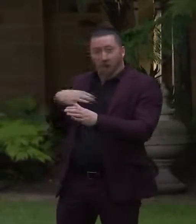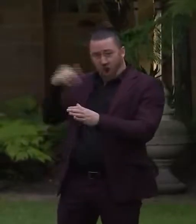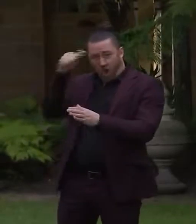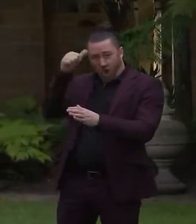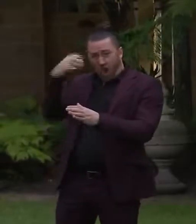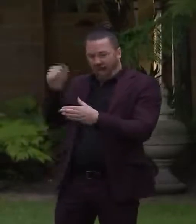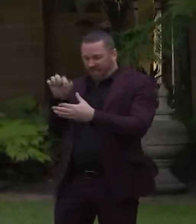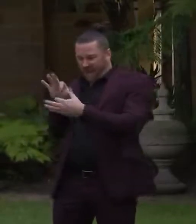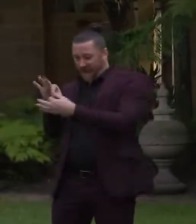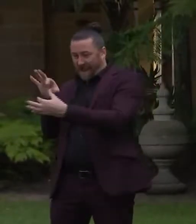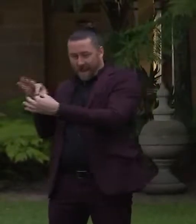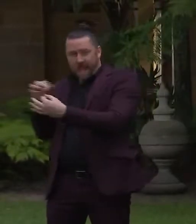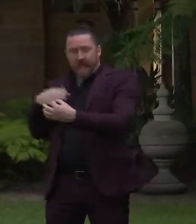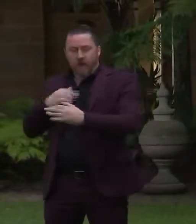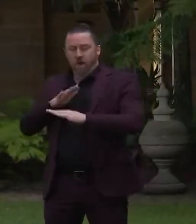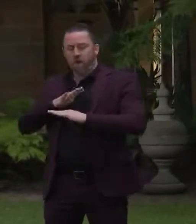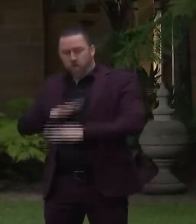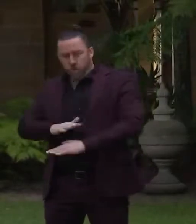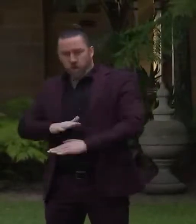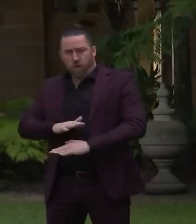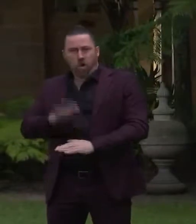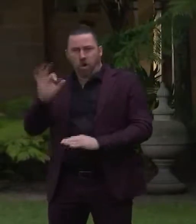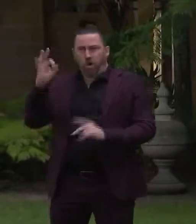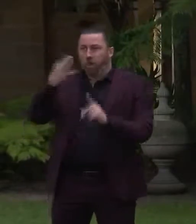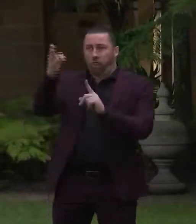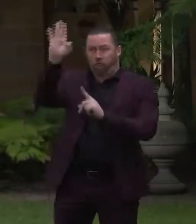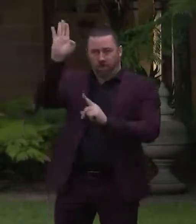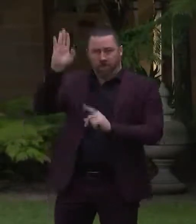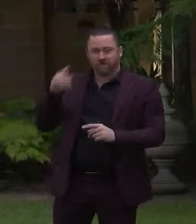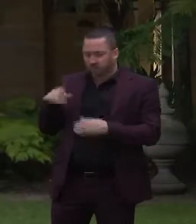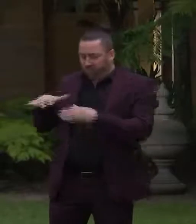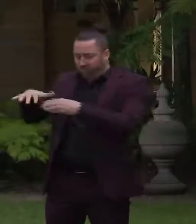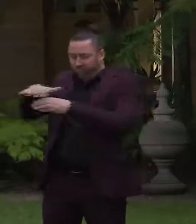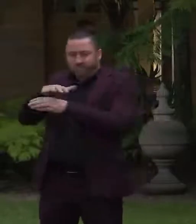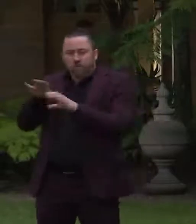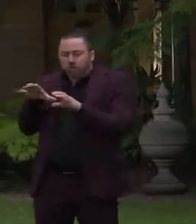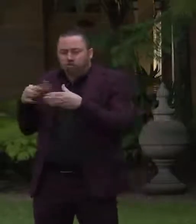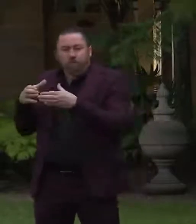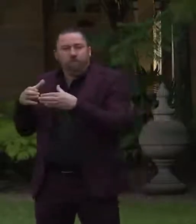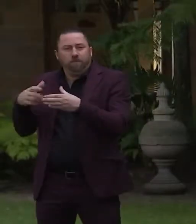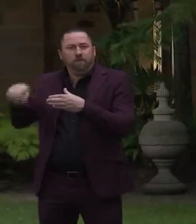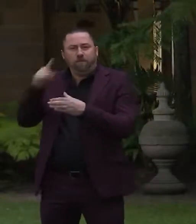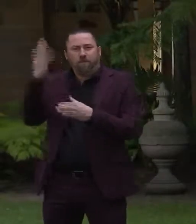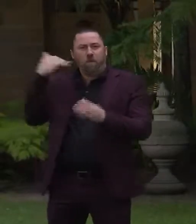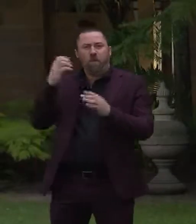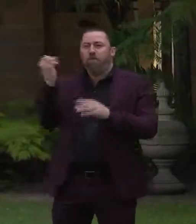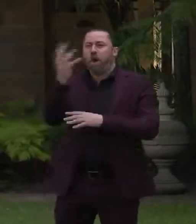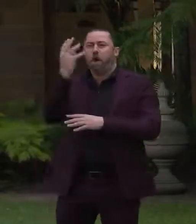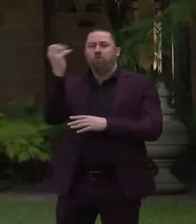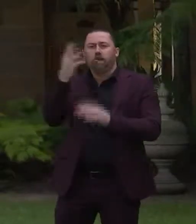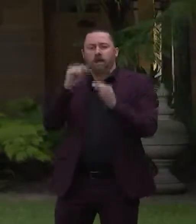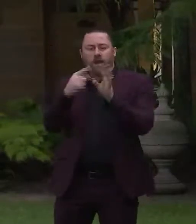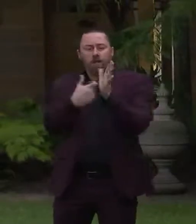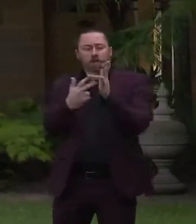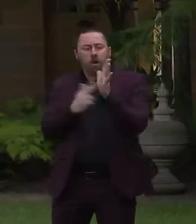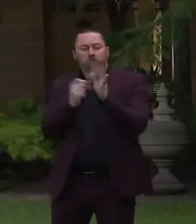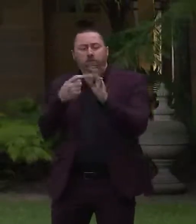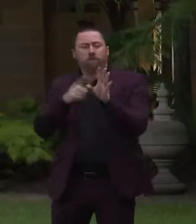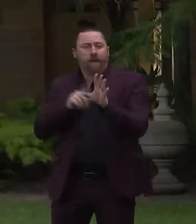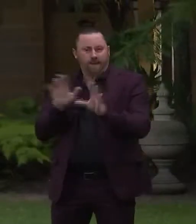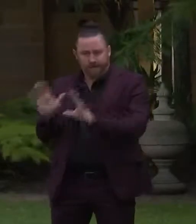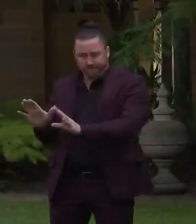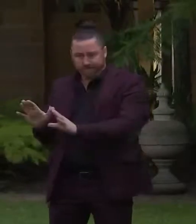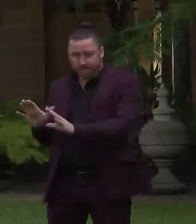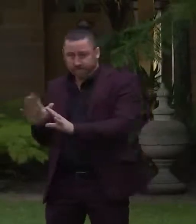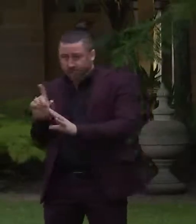her friends who were in that party who went down to Byron Bay. So that's a linked case. We're now working through